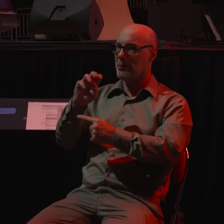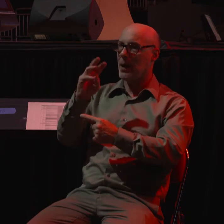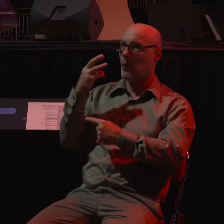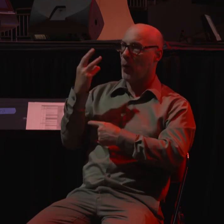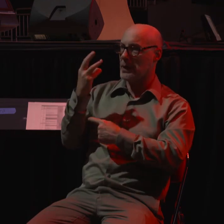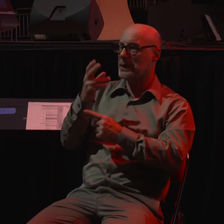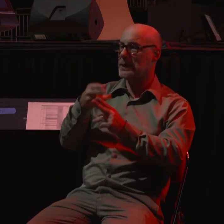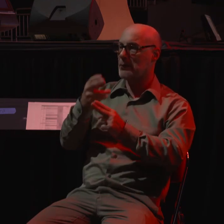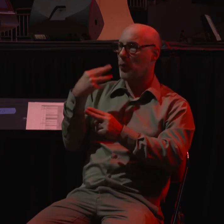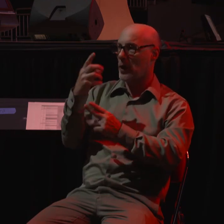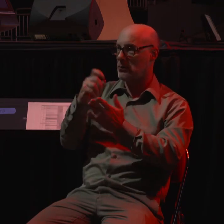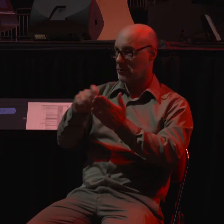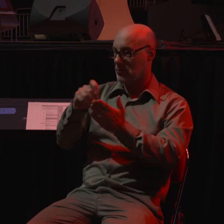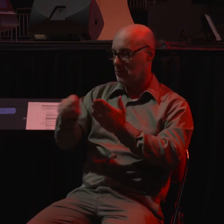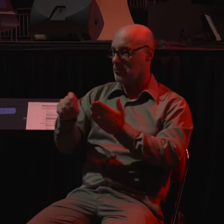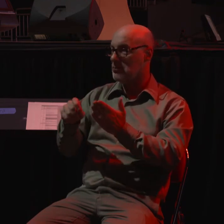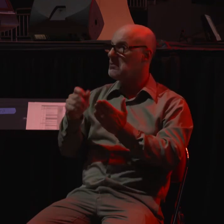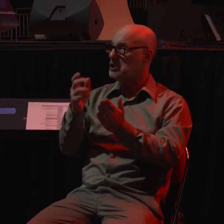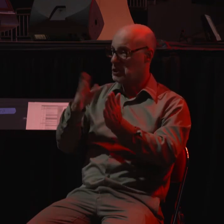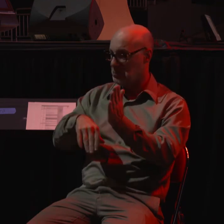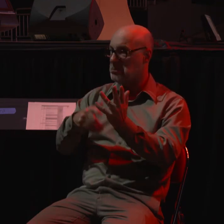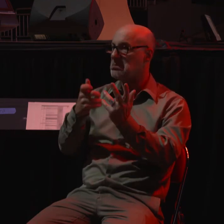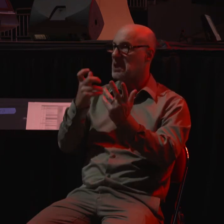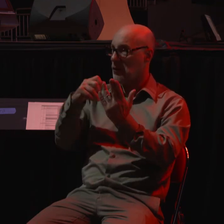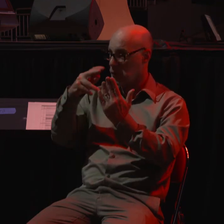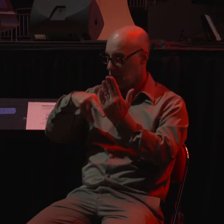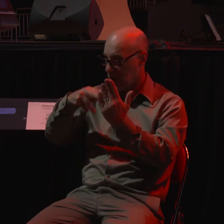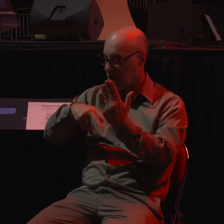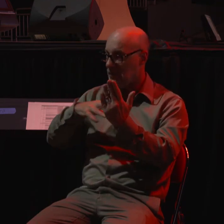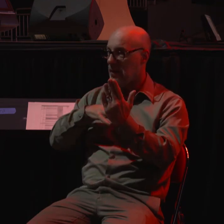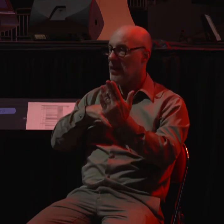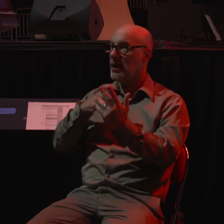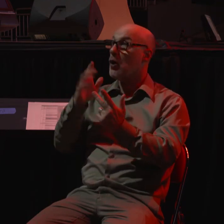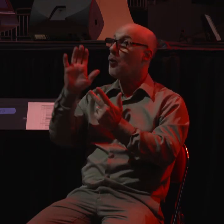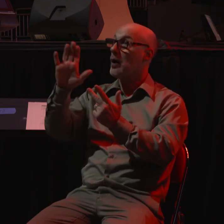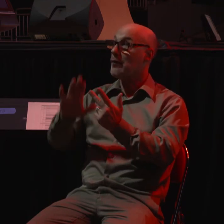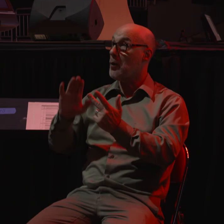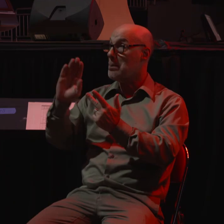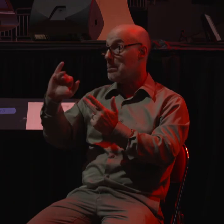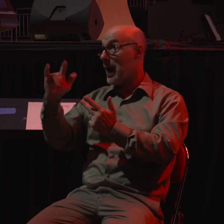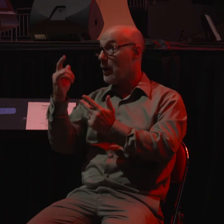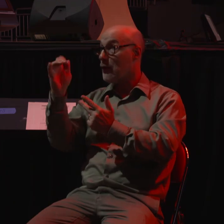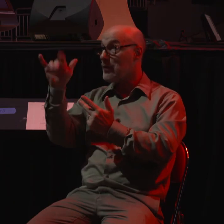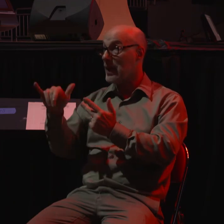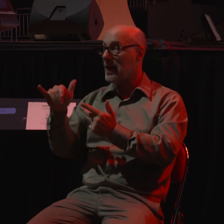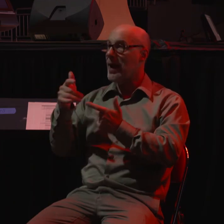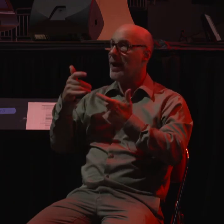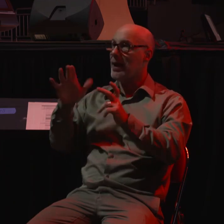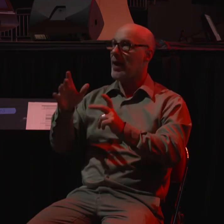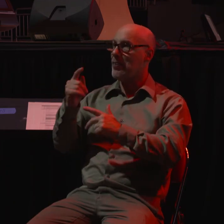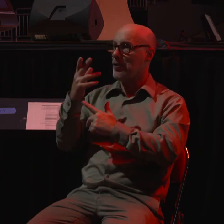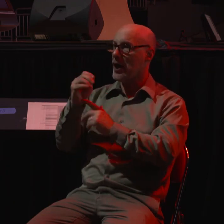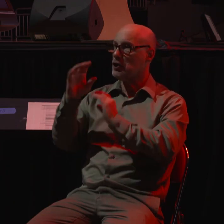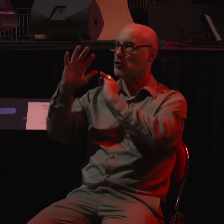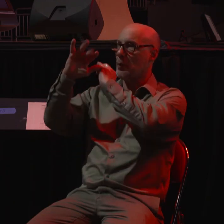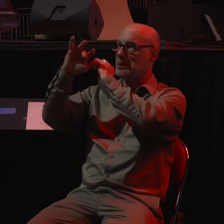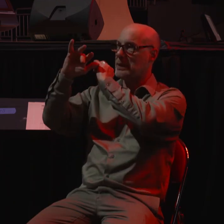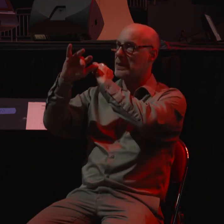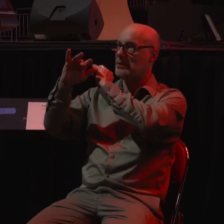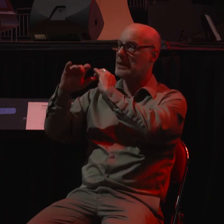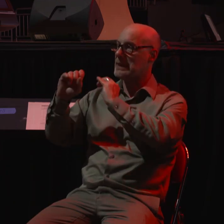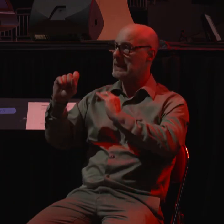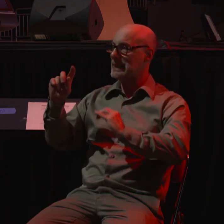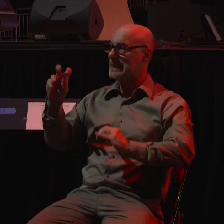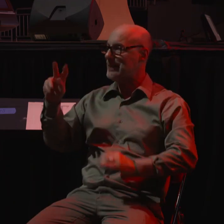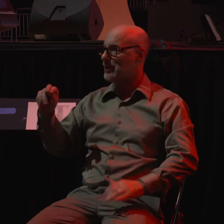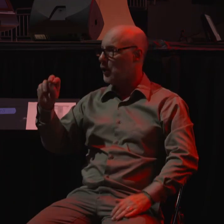compilation, very affordable. You know, a great biography of Dr. King is Let the Trumpet Sound by Stephen